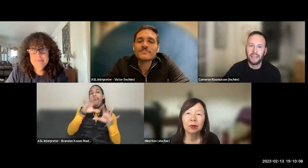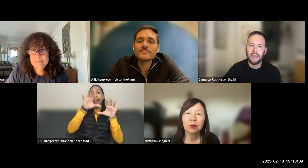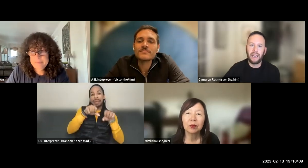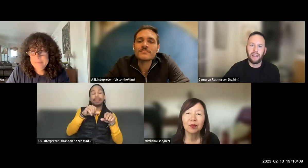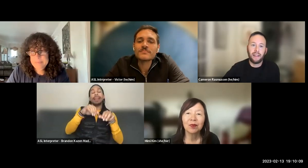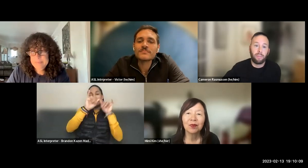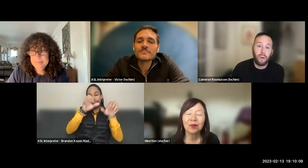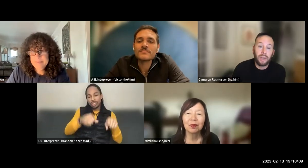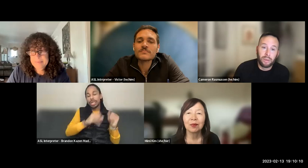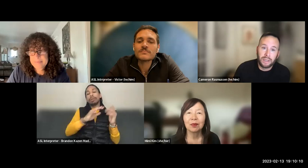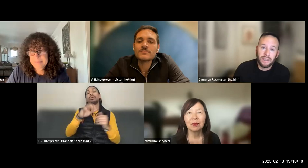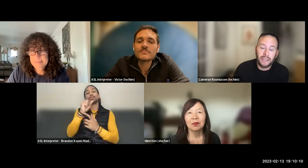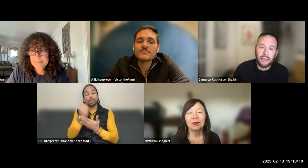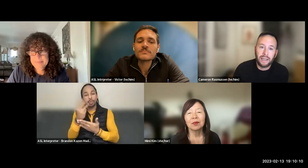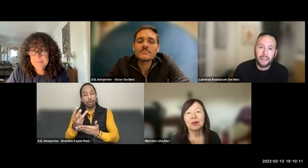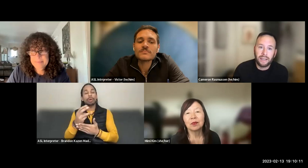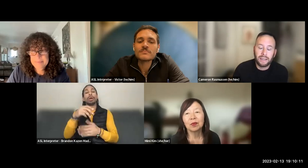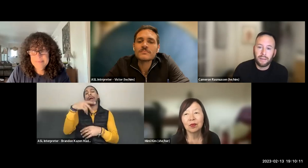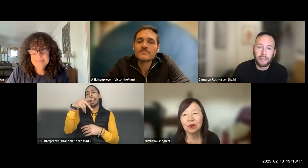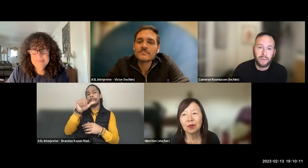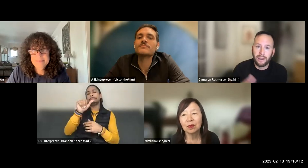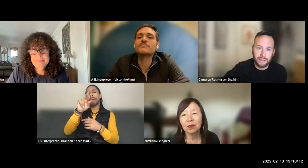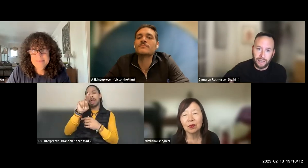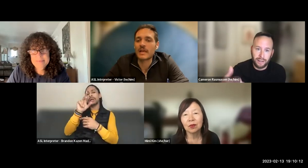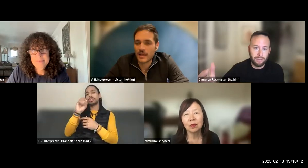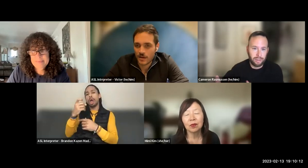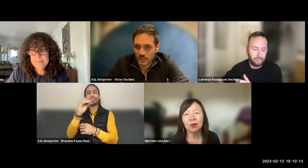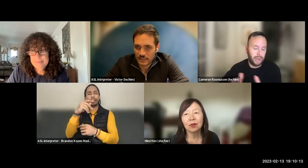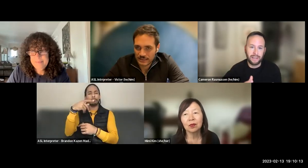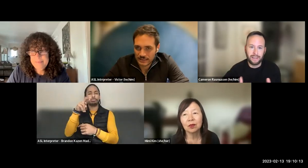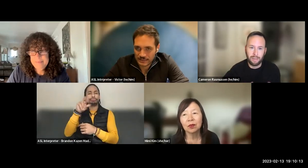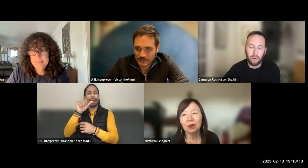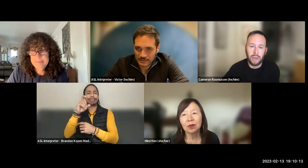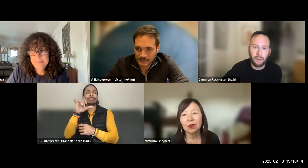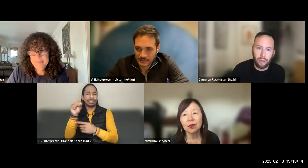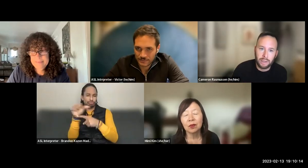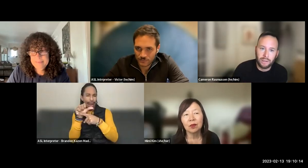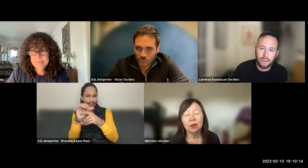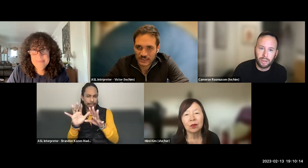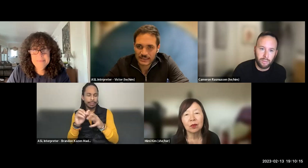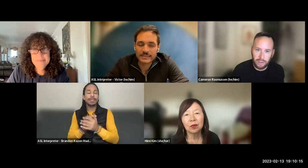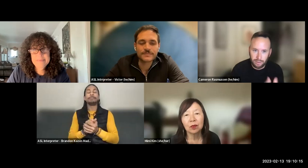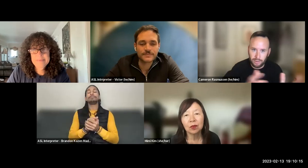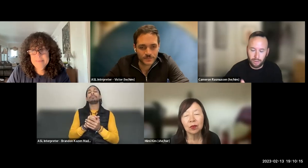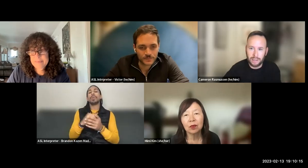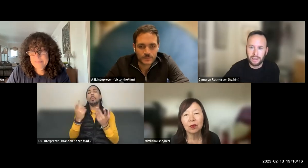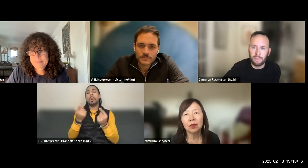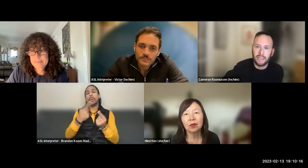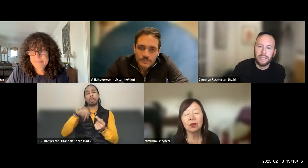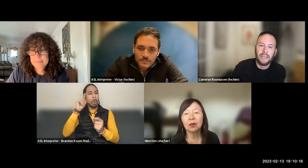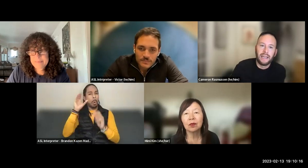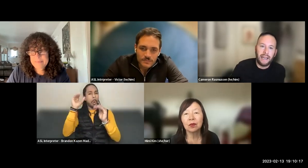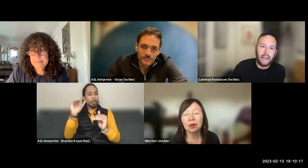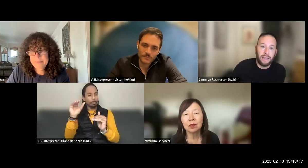Praxis. And I think the point of the book, much of what Erica said, I think, translates to some of what I think we're hoping to do in the book with a different orientation.